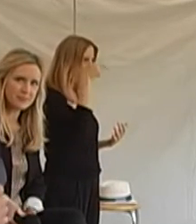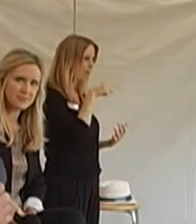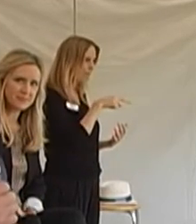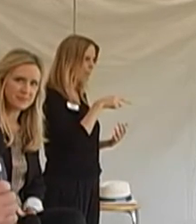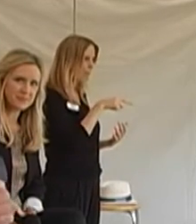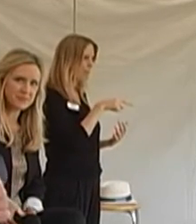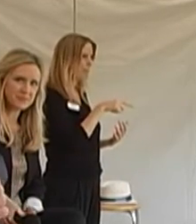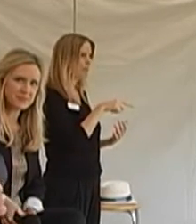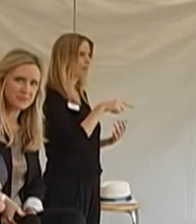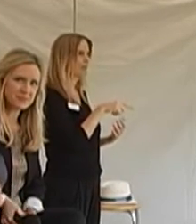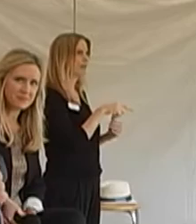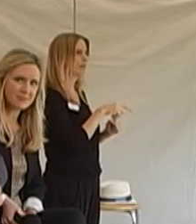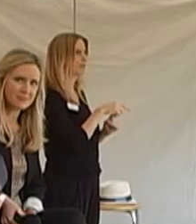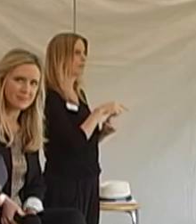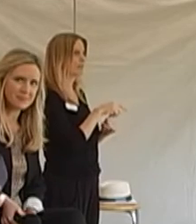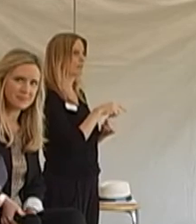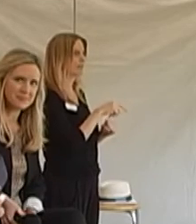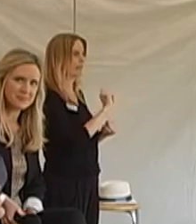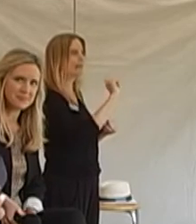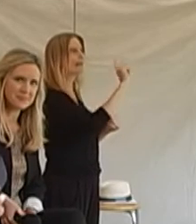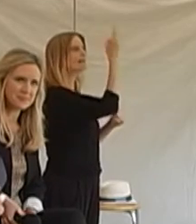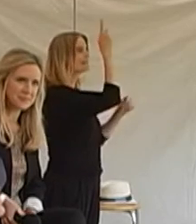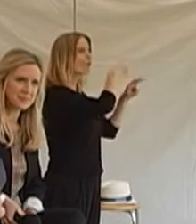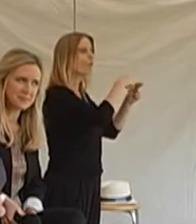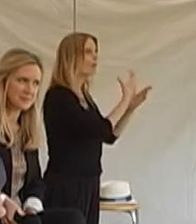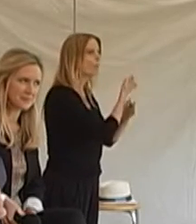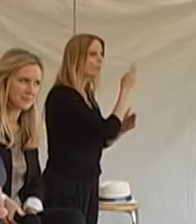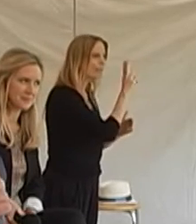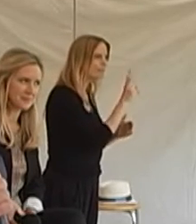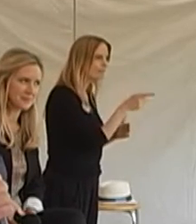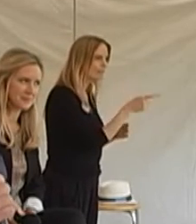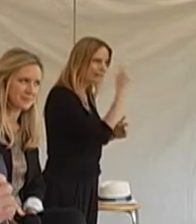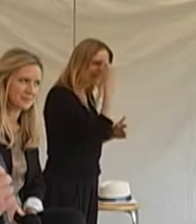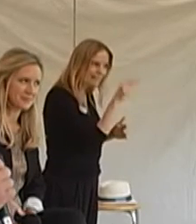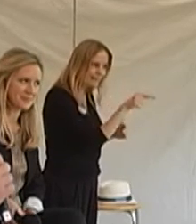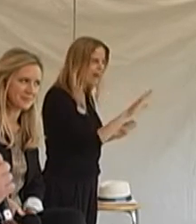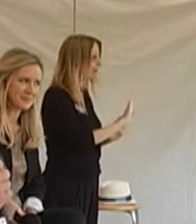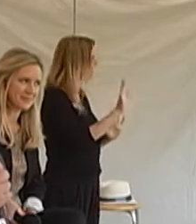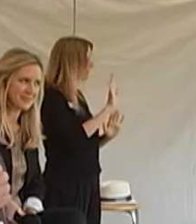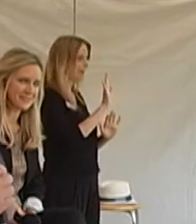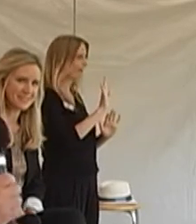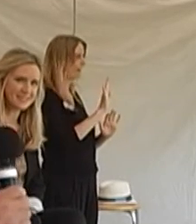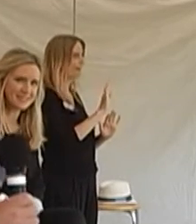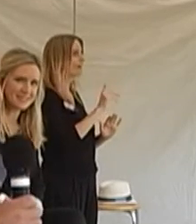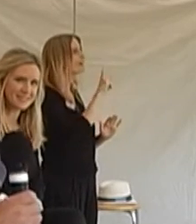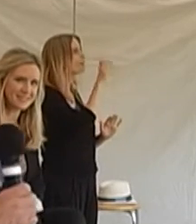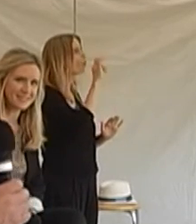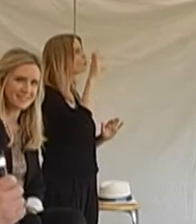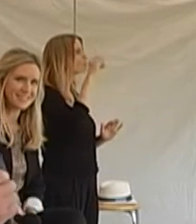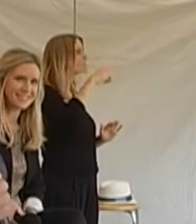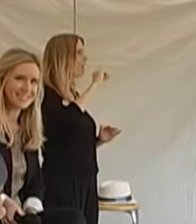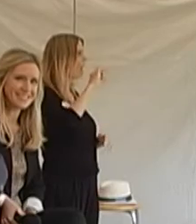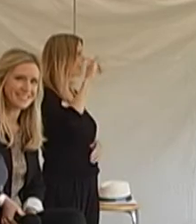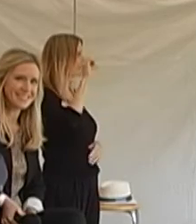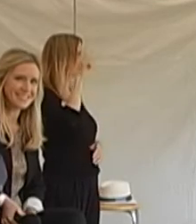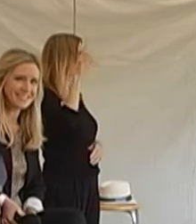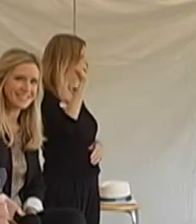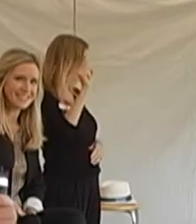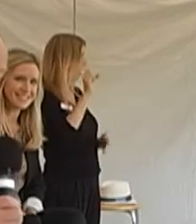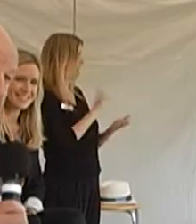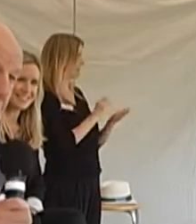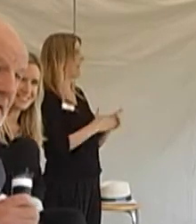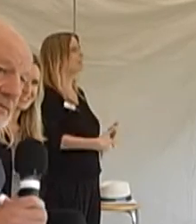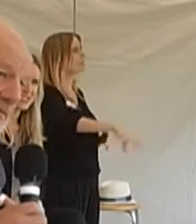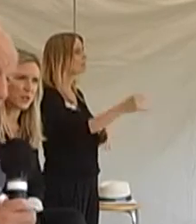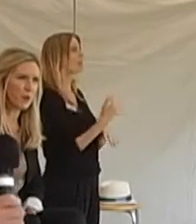took the top place? No, not in it. It was Costa Rica. So we should all actually go to